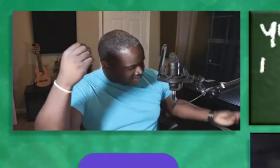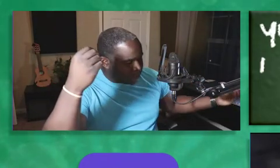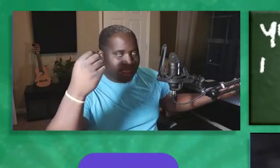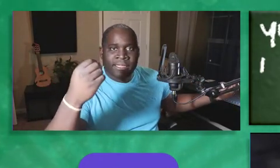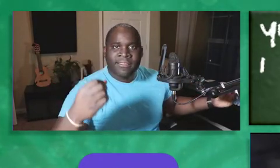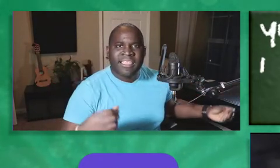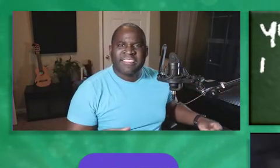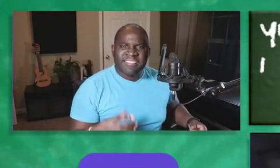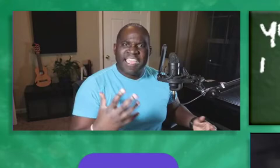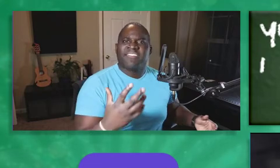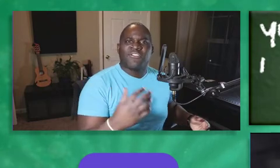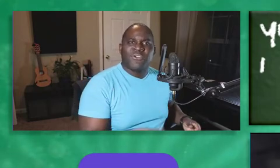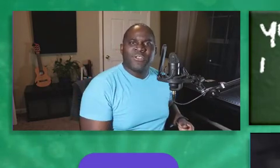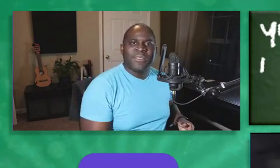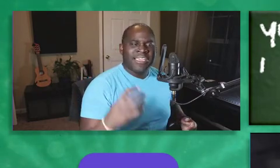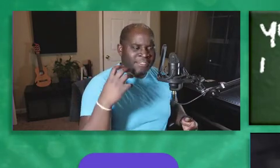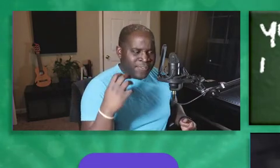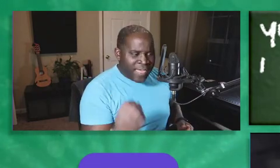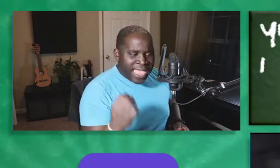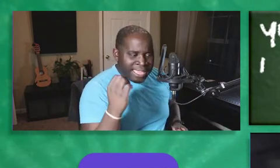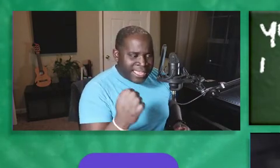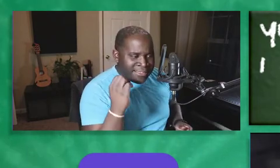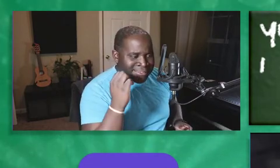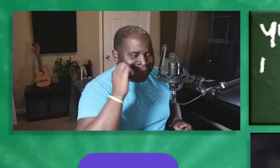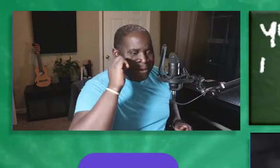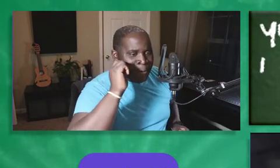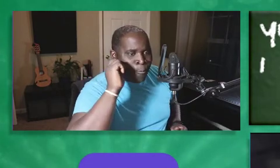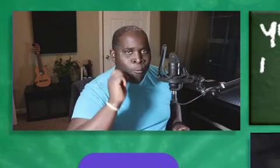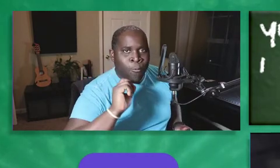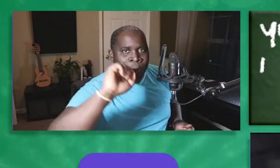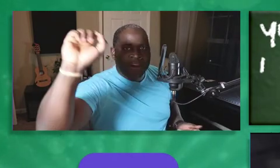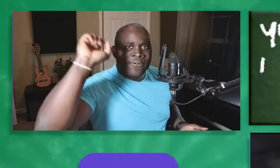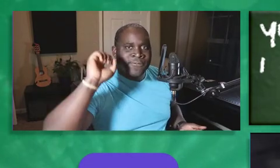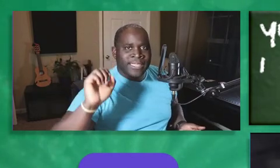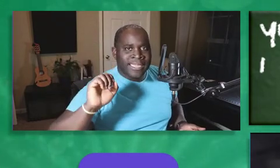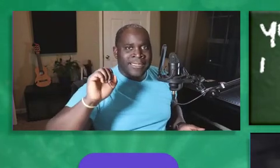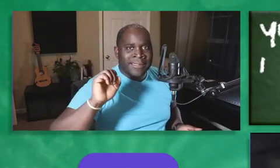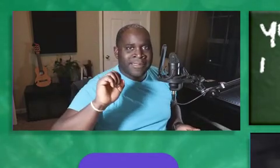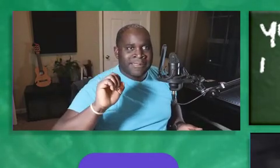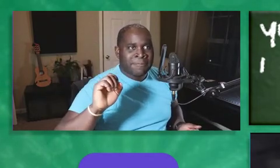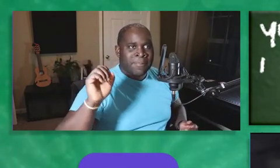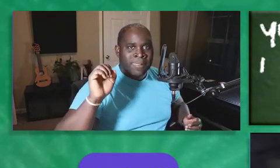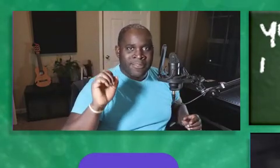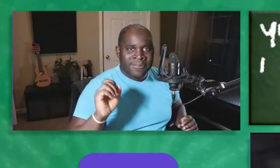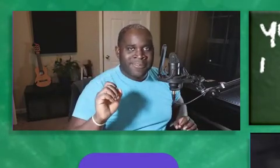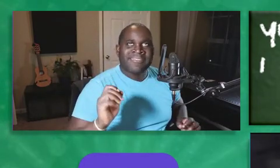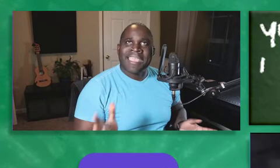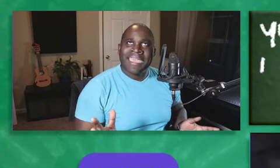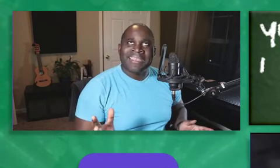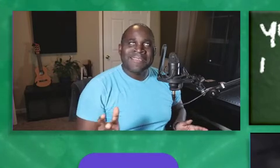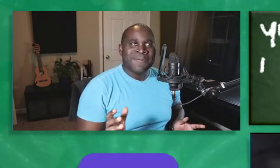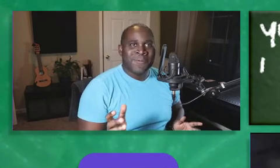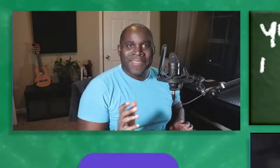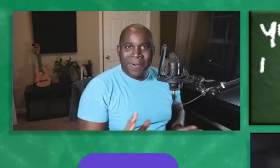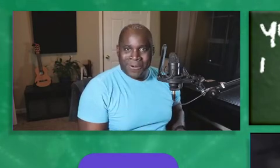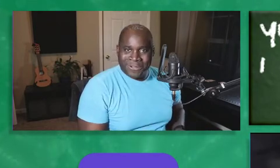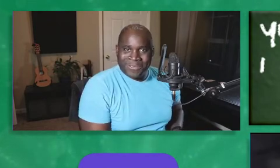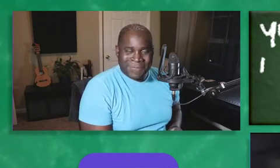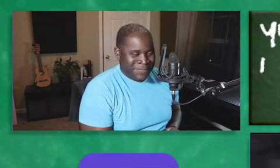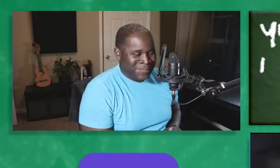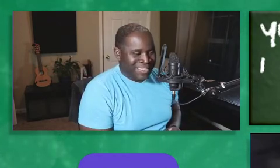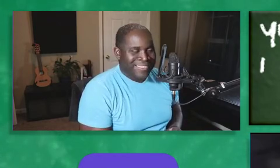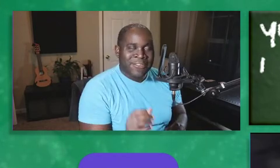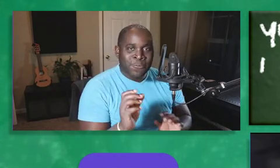they slipped away. Like, that's good. That is wonderfully said without